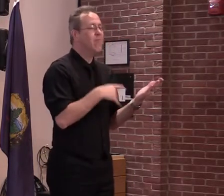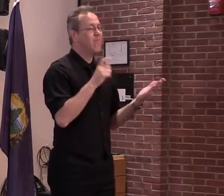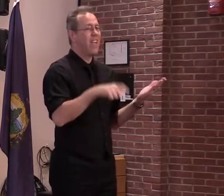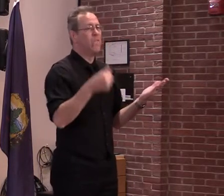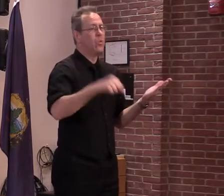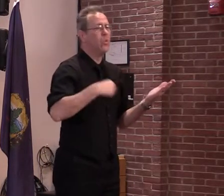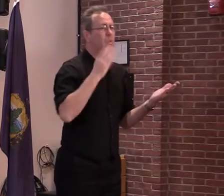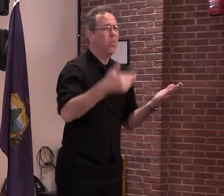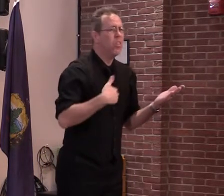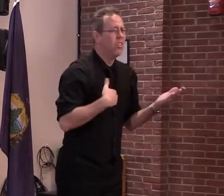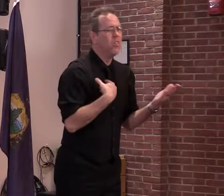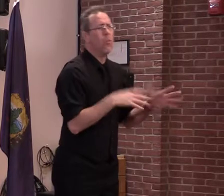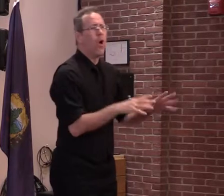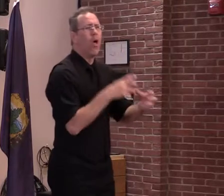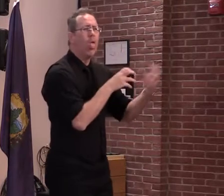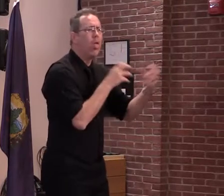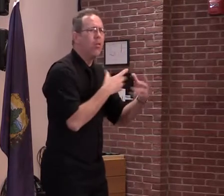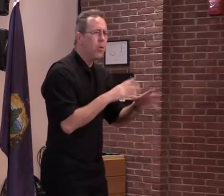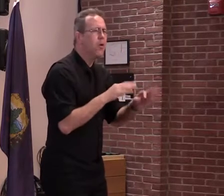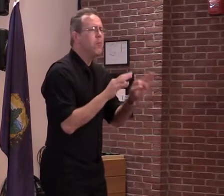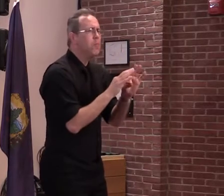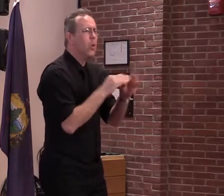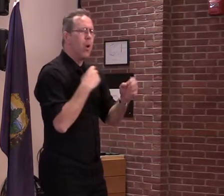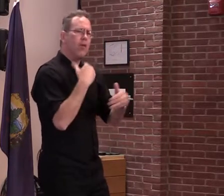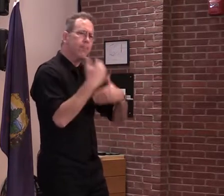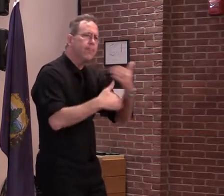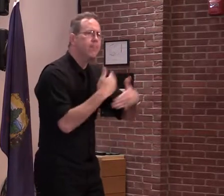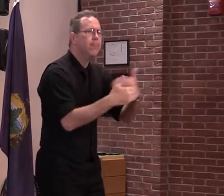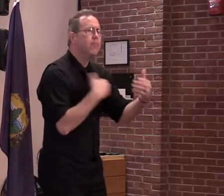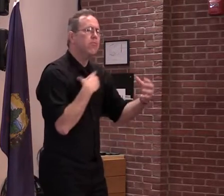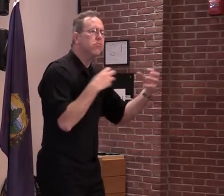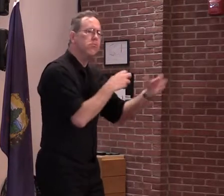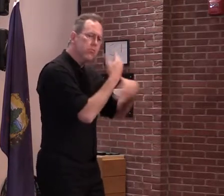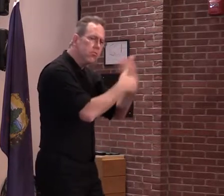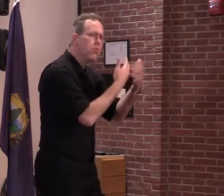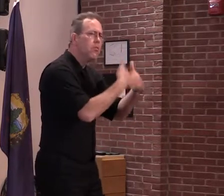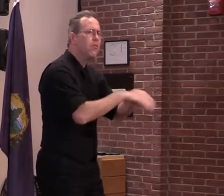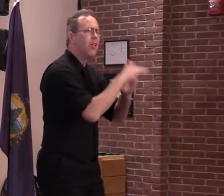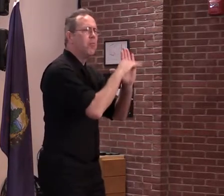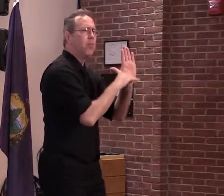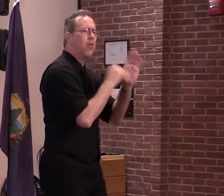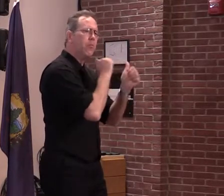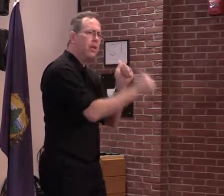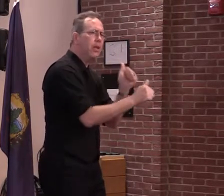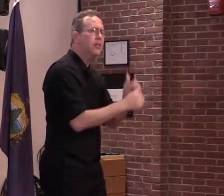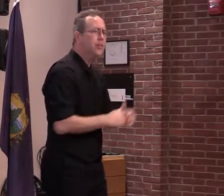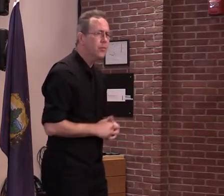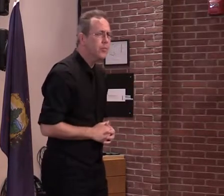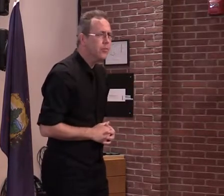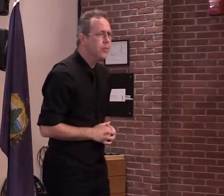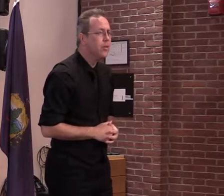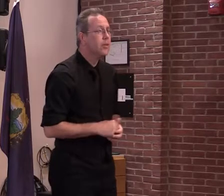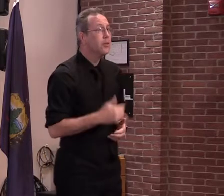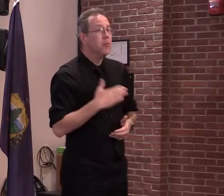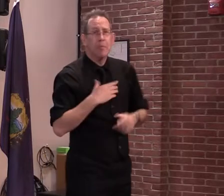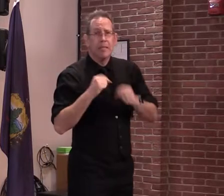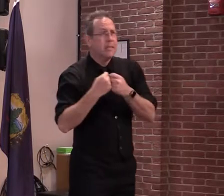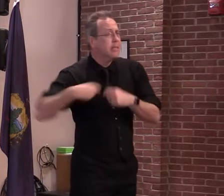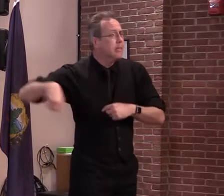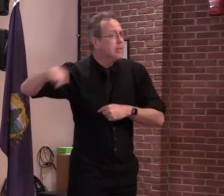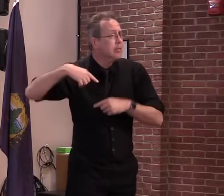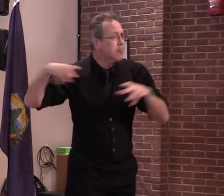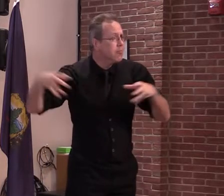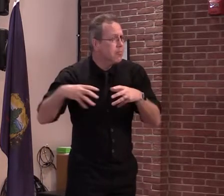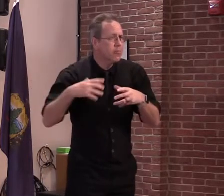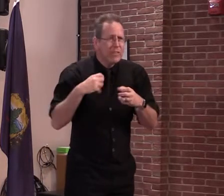work together to find a path forward. My team and I are always ready to have conversations to find those paths. But